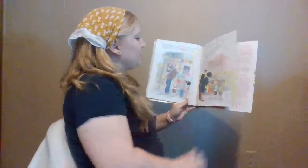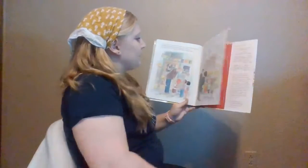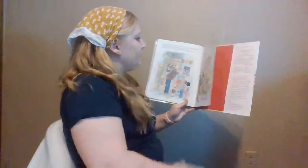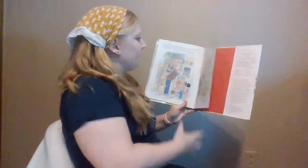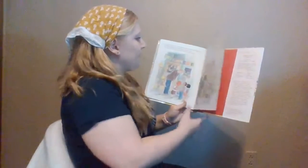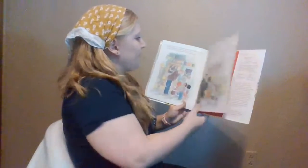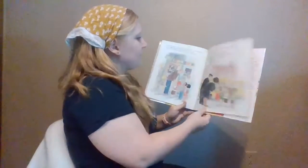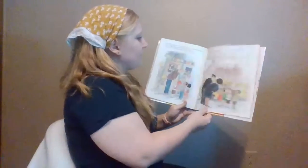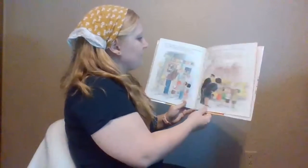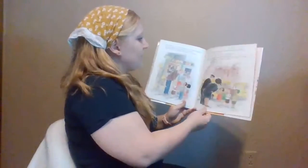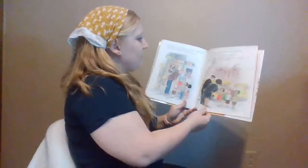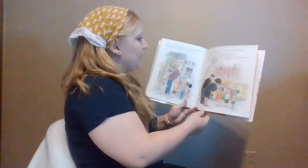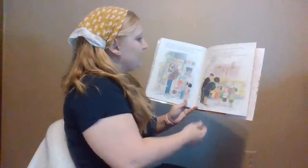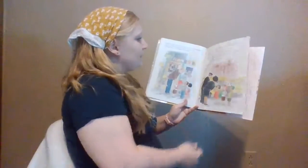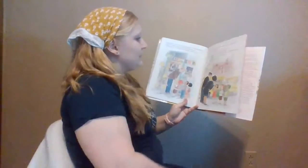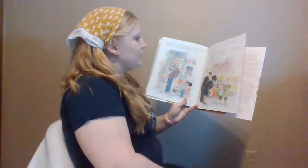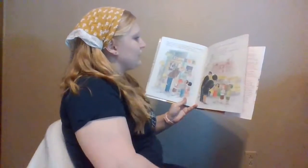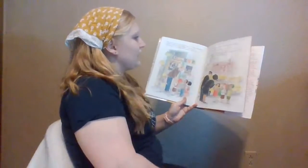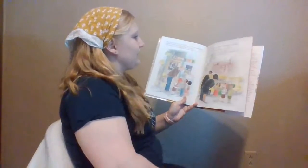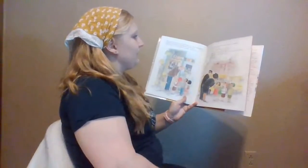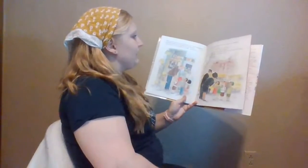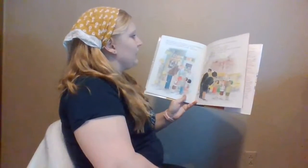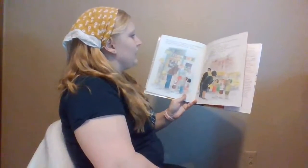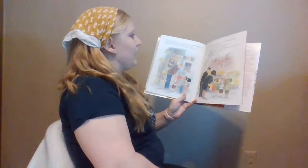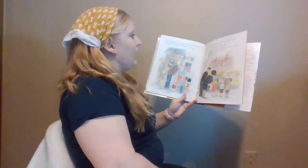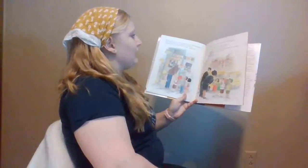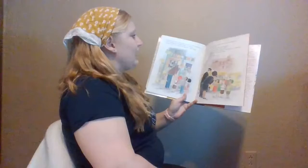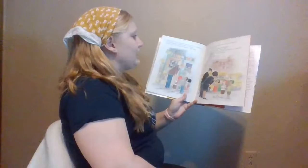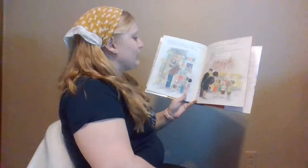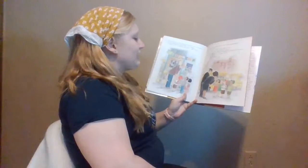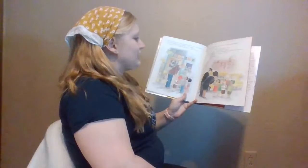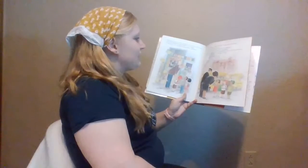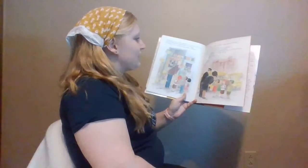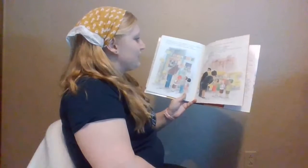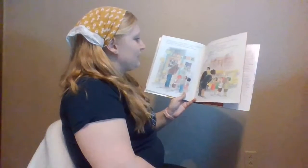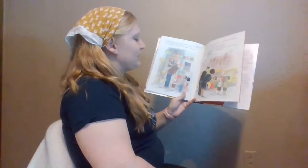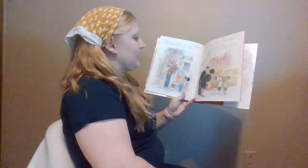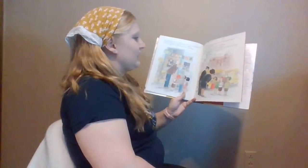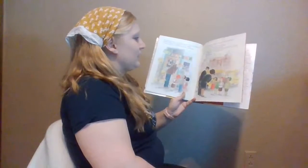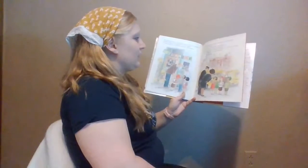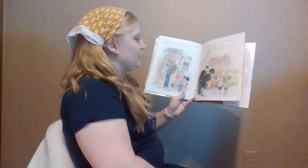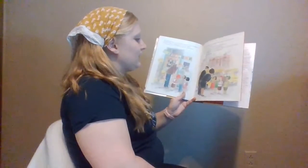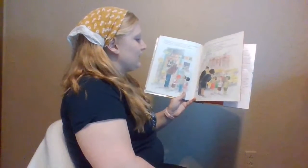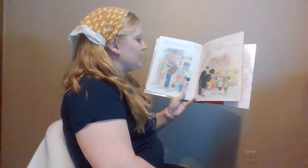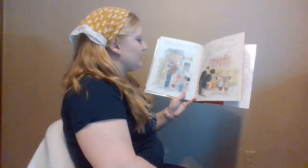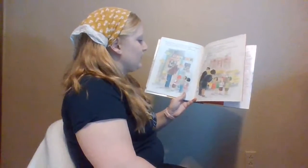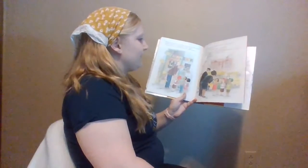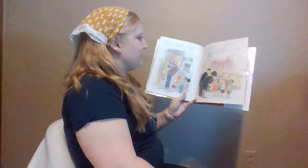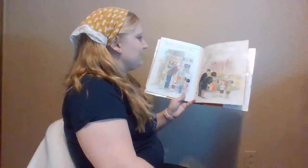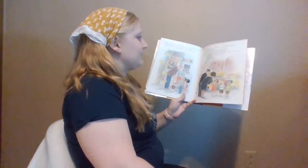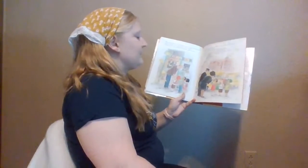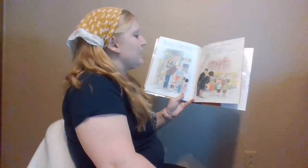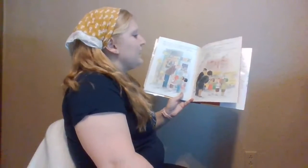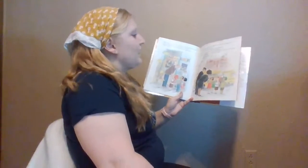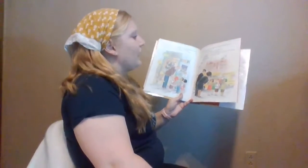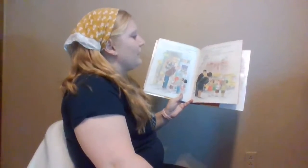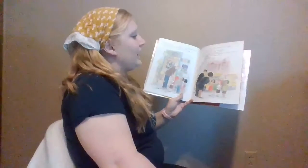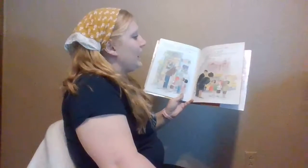in their backpacks and say goodbye to the teacher. I'm glad you're a teacher, Mr. Samuel, signs Moses. On the way